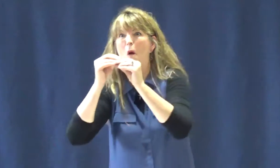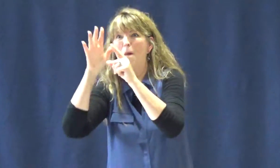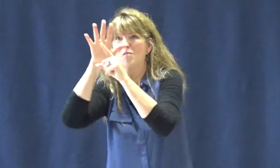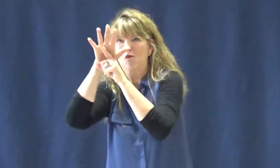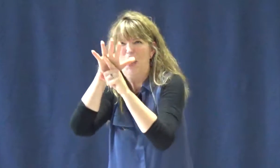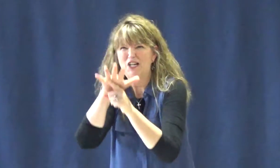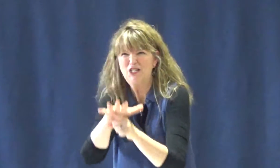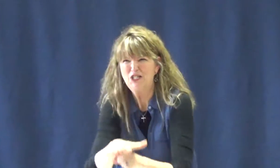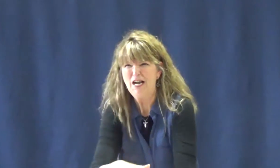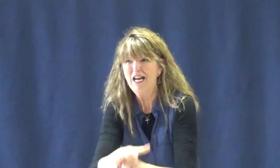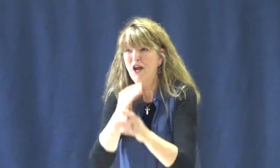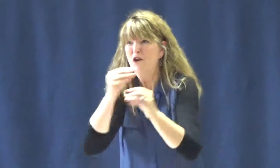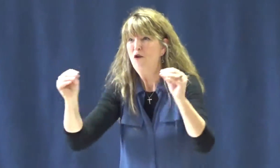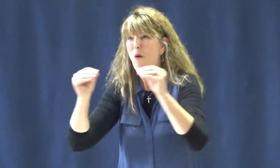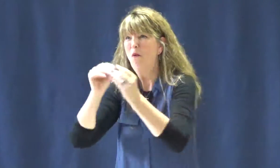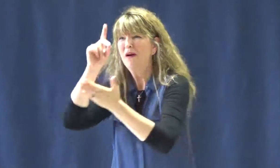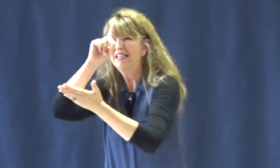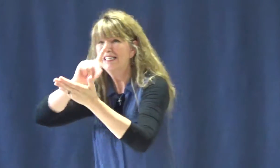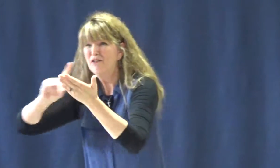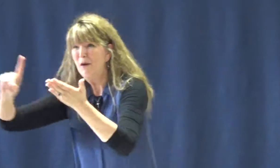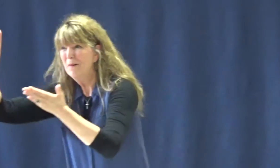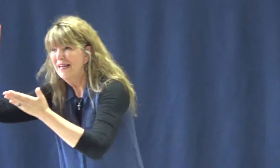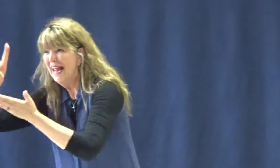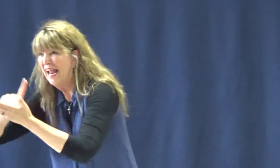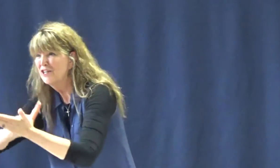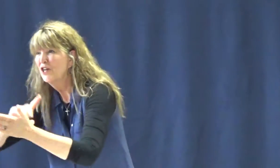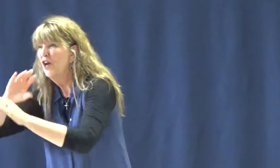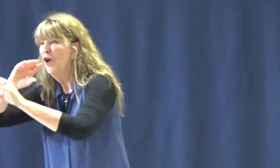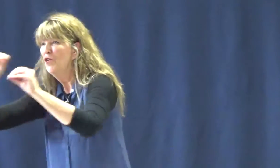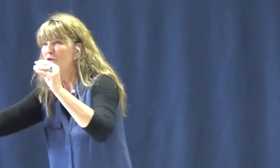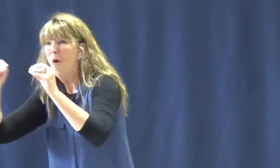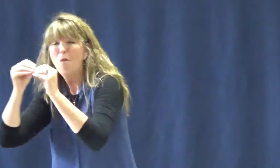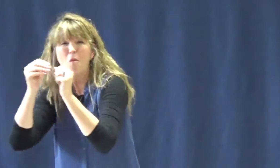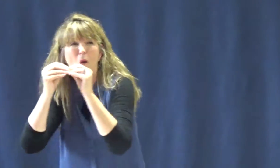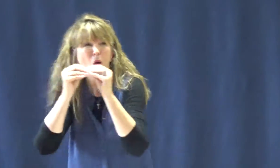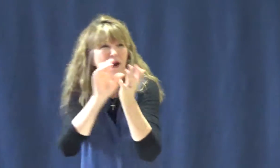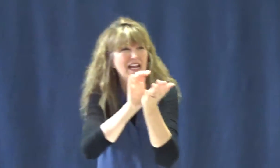and there will be no evilness in control, no more oppression, no more discrimination.